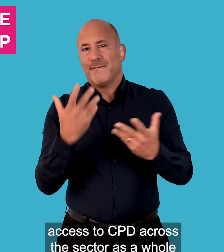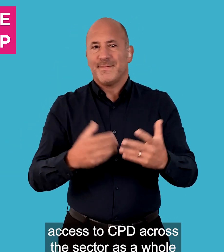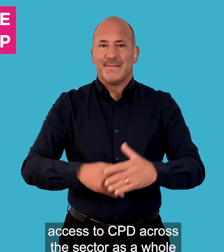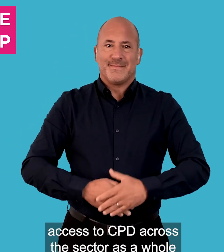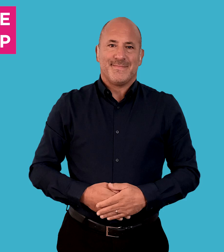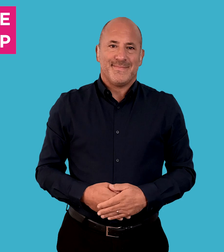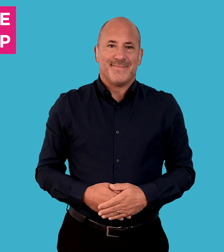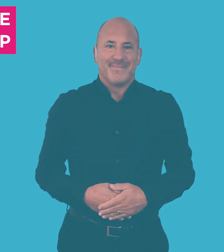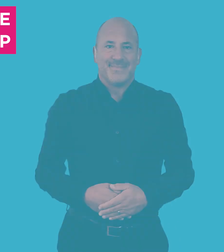whole.